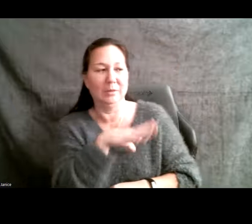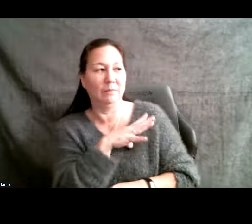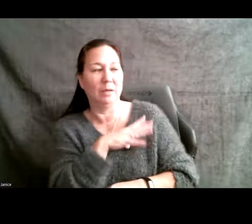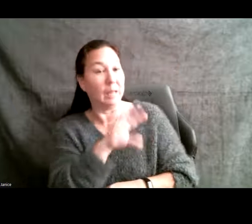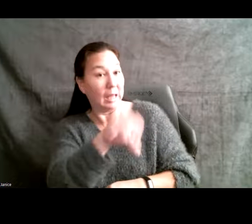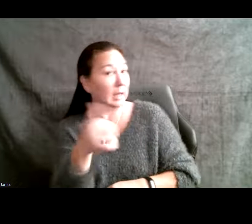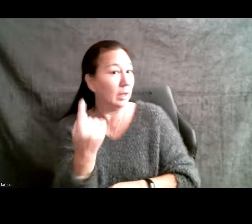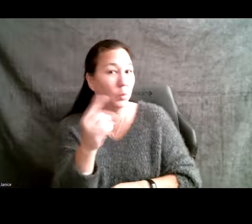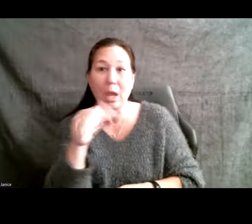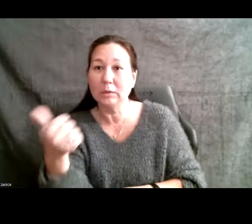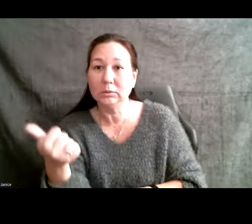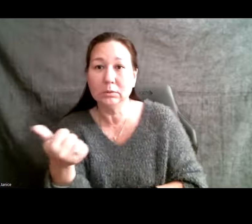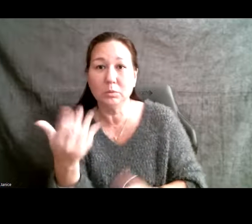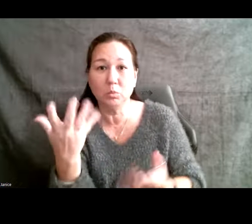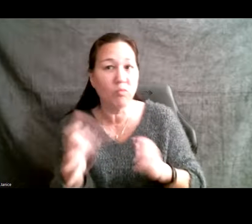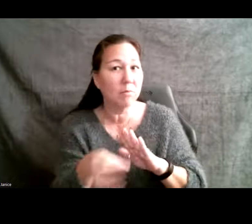else?